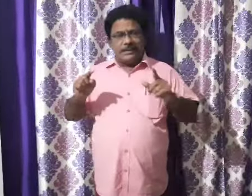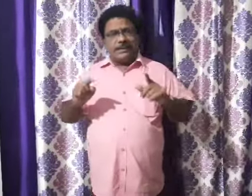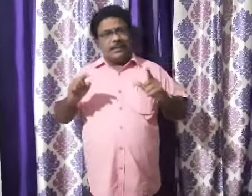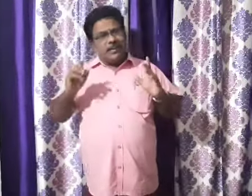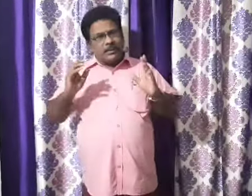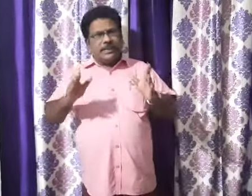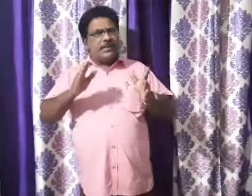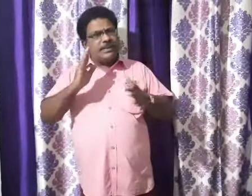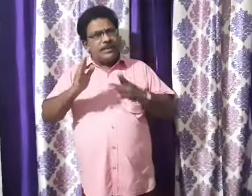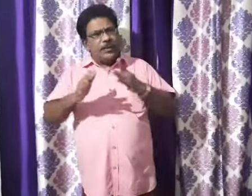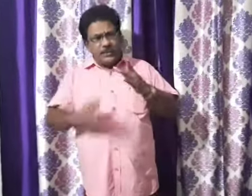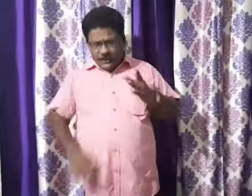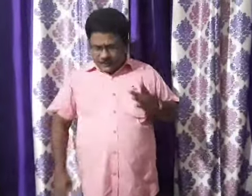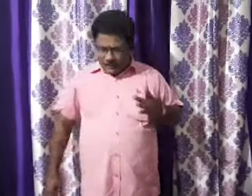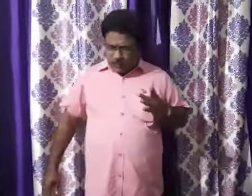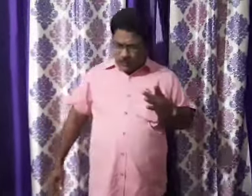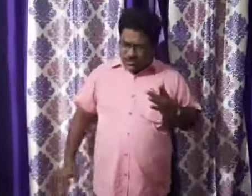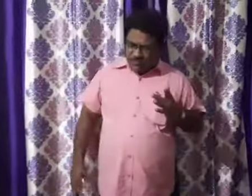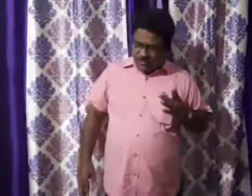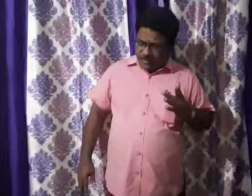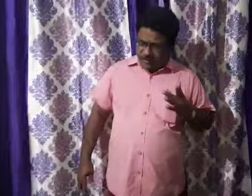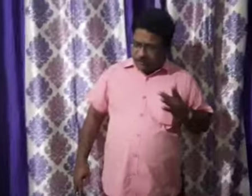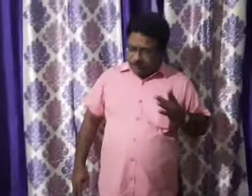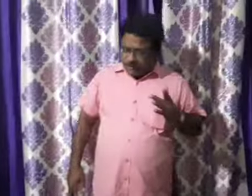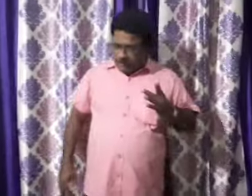MGNREGA. So actually it was introduced in the year 2005.